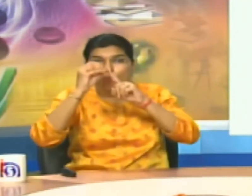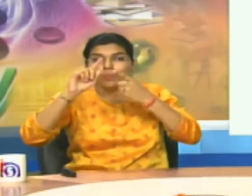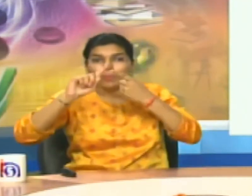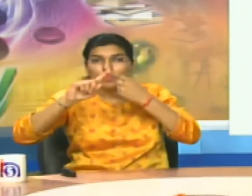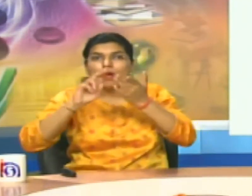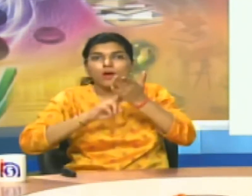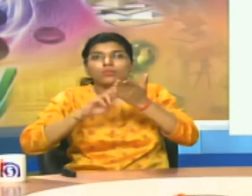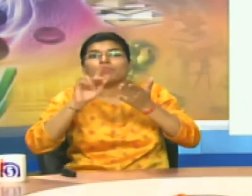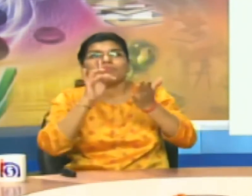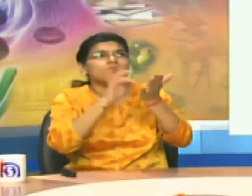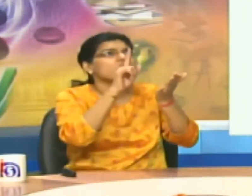O,